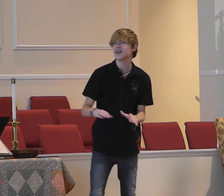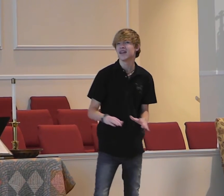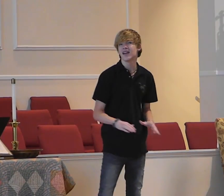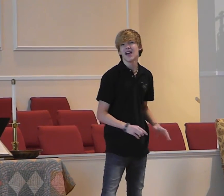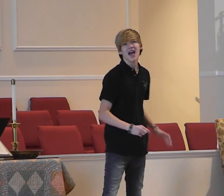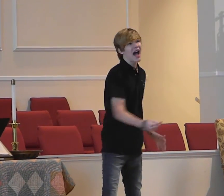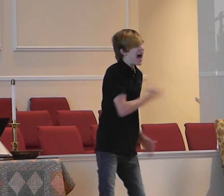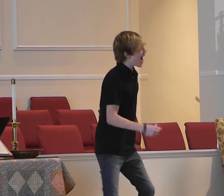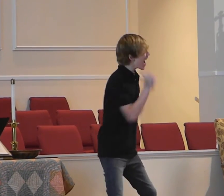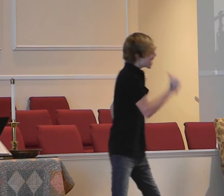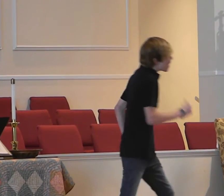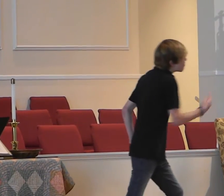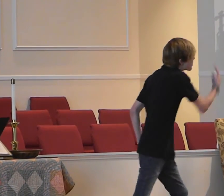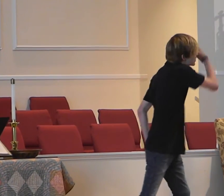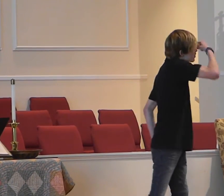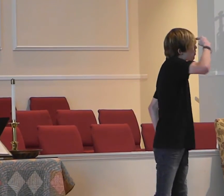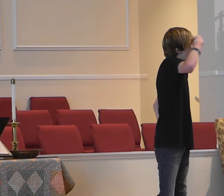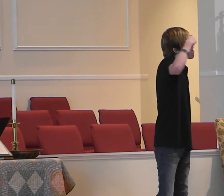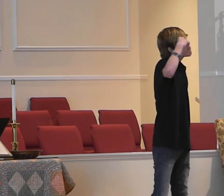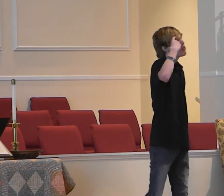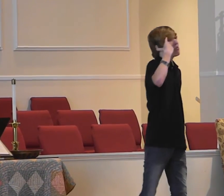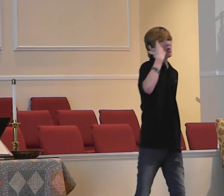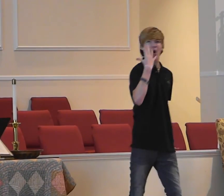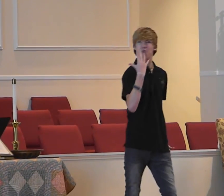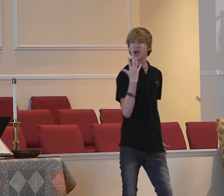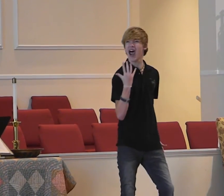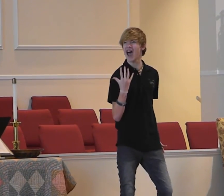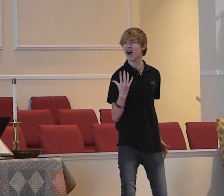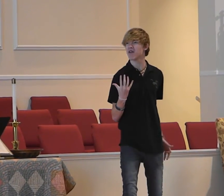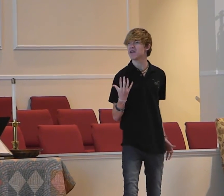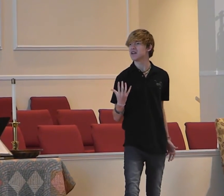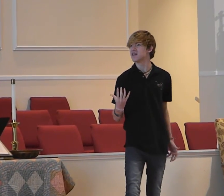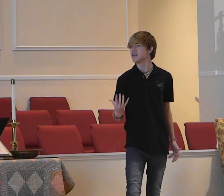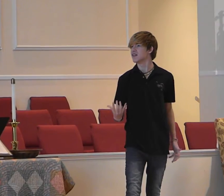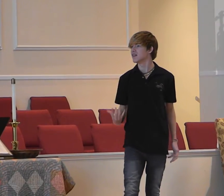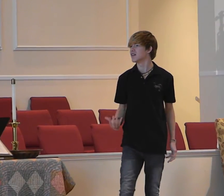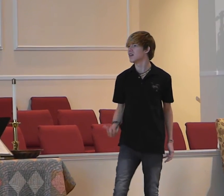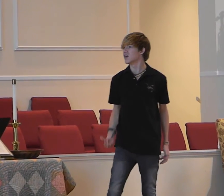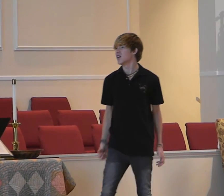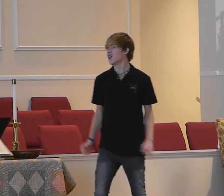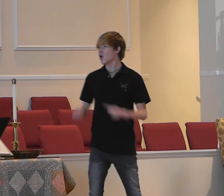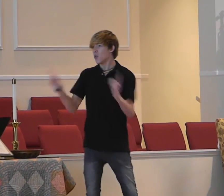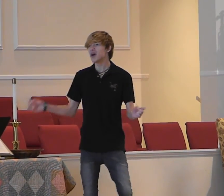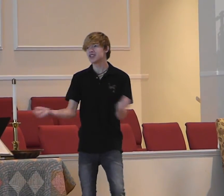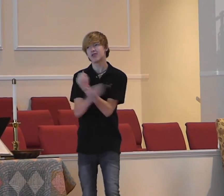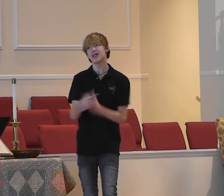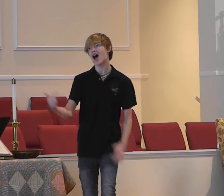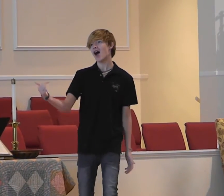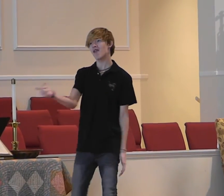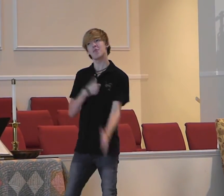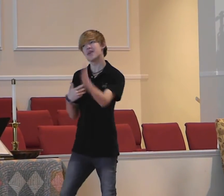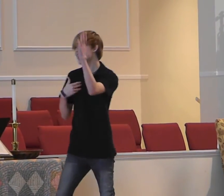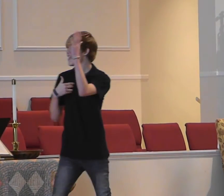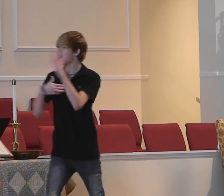I am the sweat from your brow But you love me